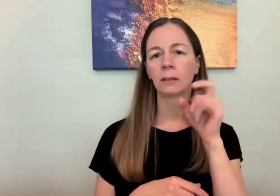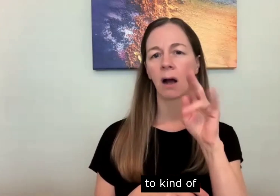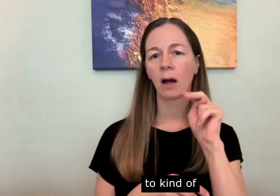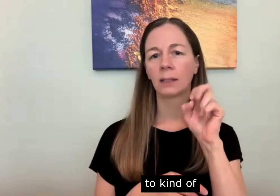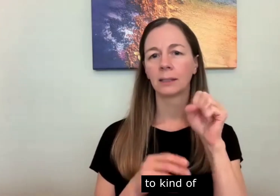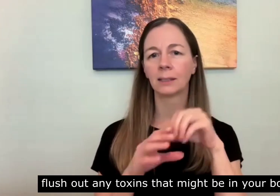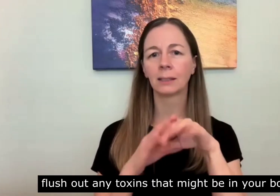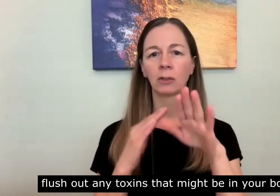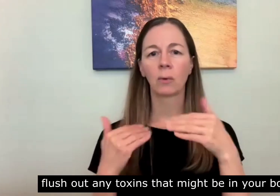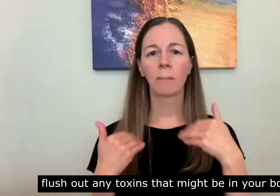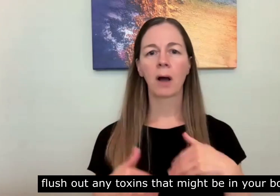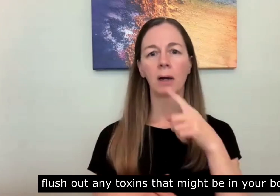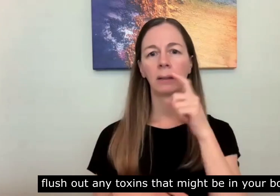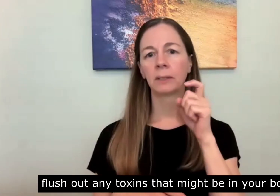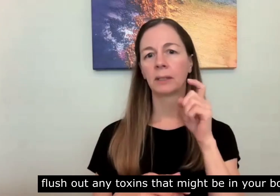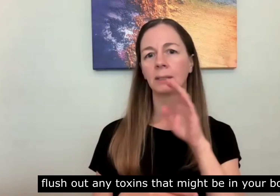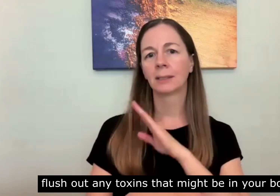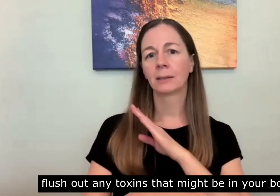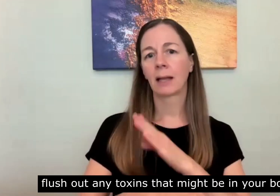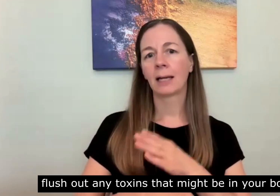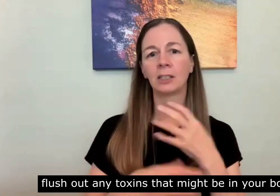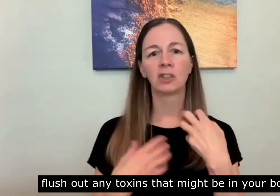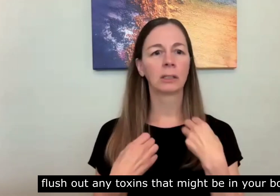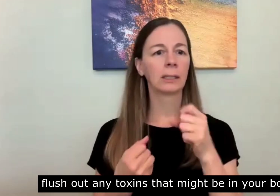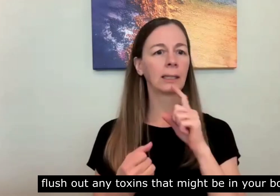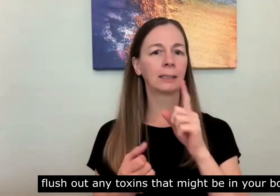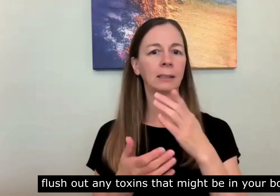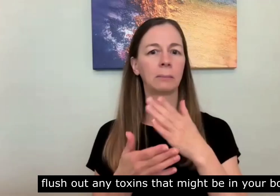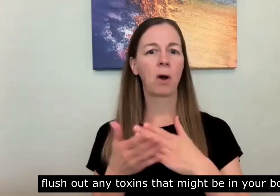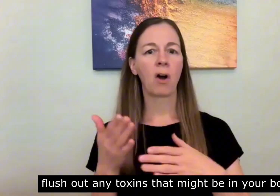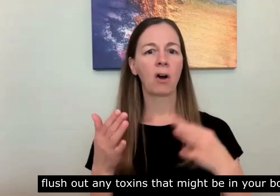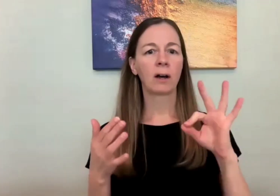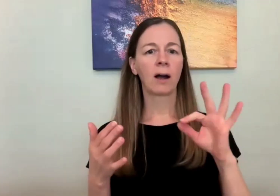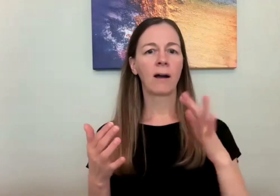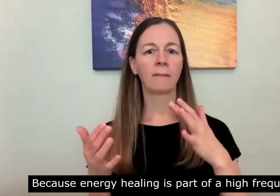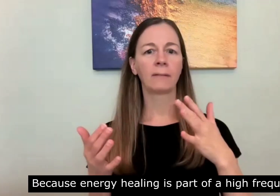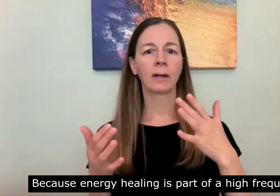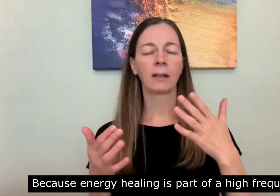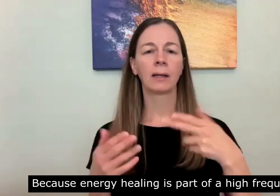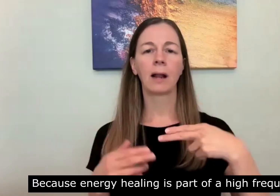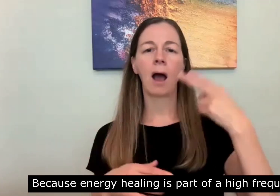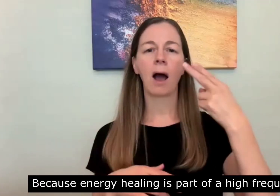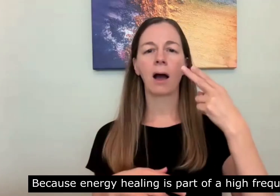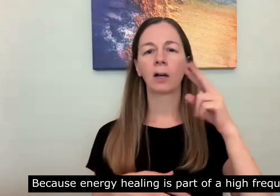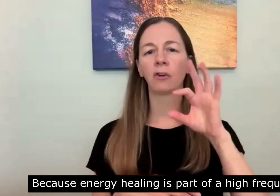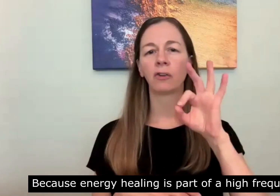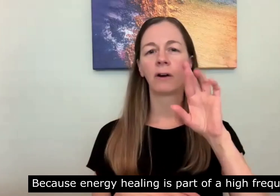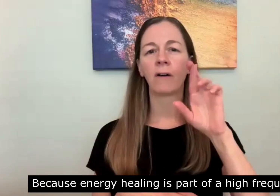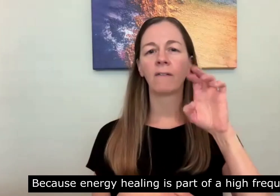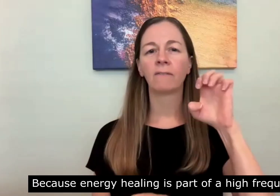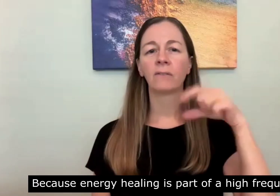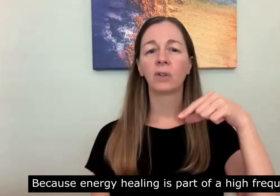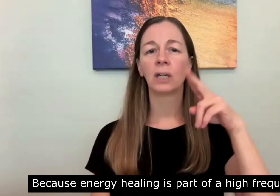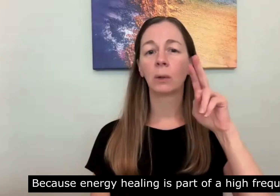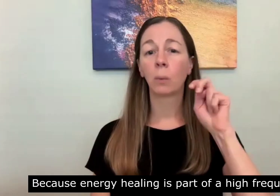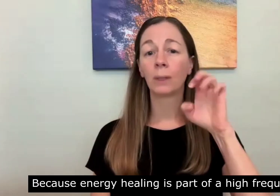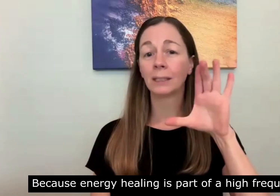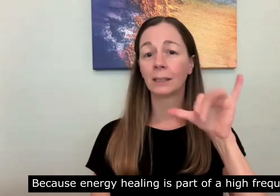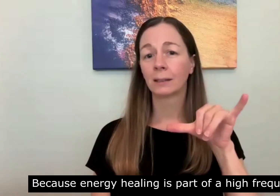flush out any toxins that might be in your body, because energy healing is part of